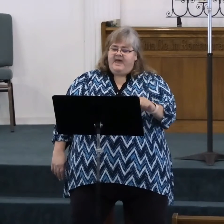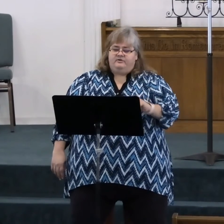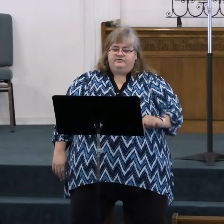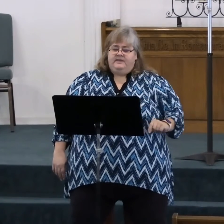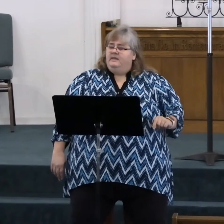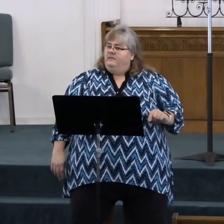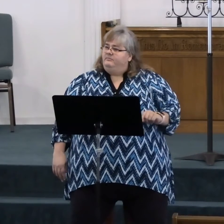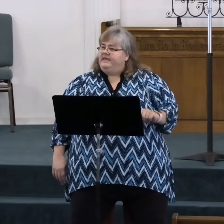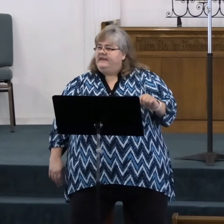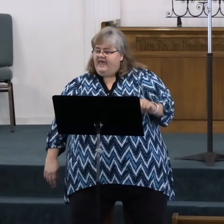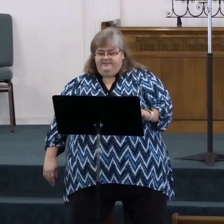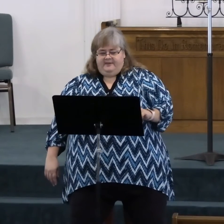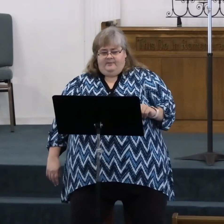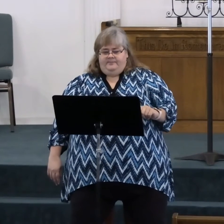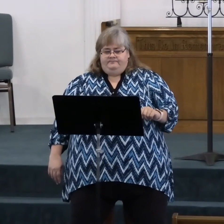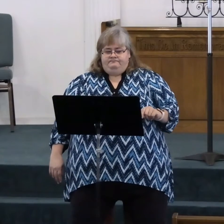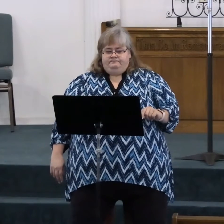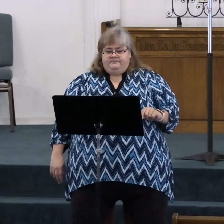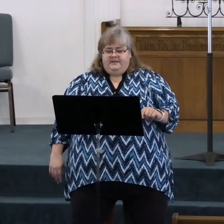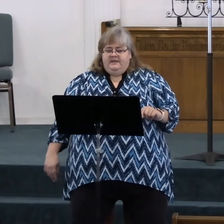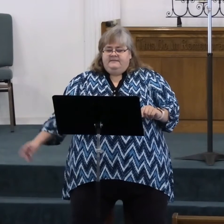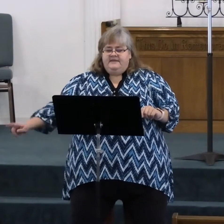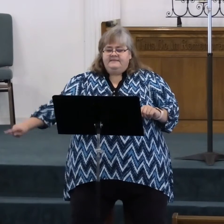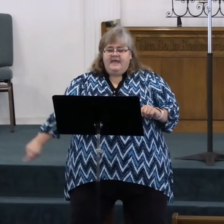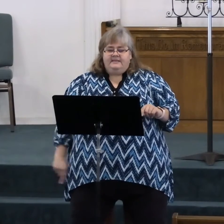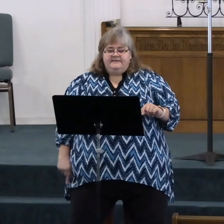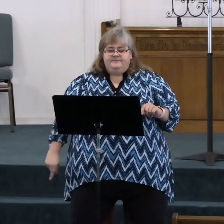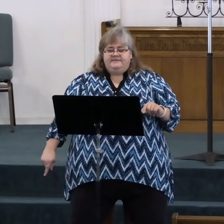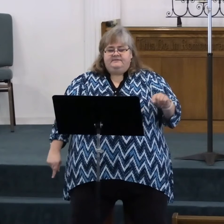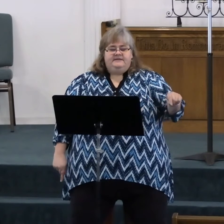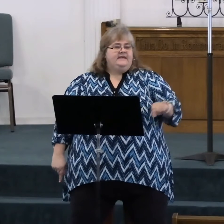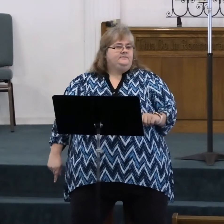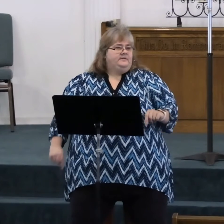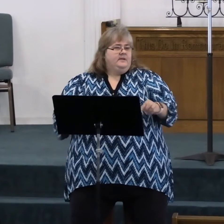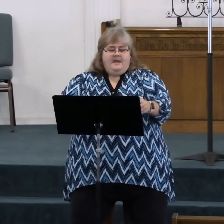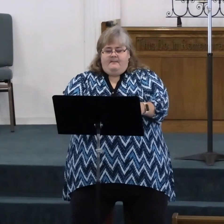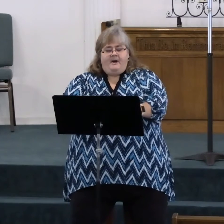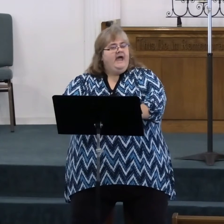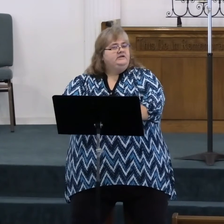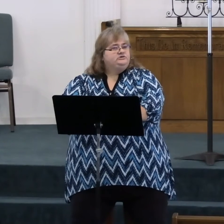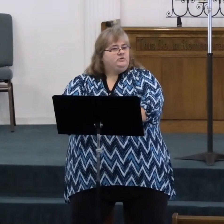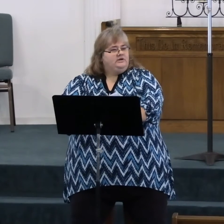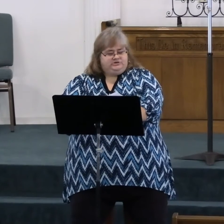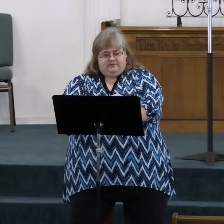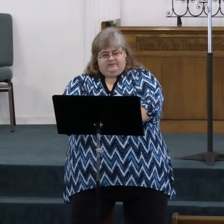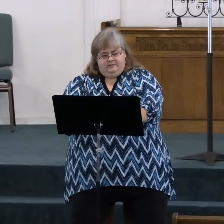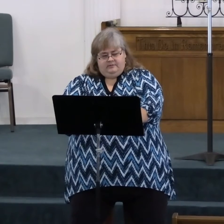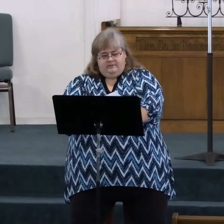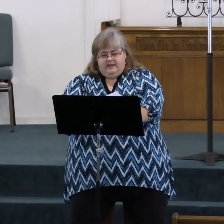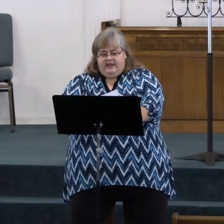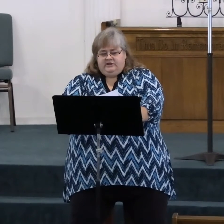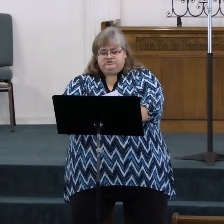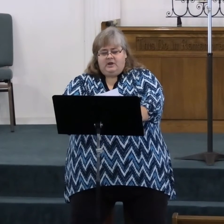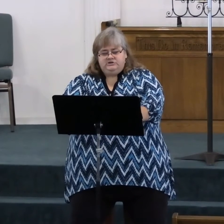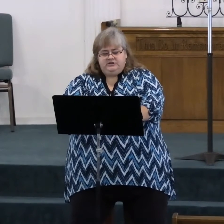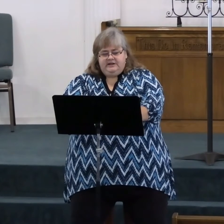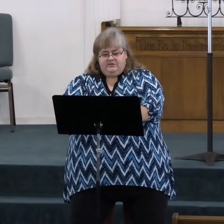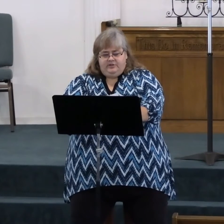matters, being ethical. Then that leads me to the next one, by instruction. Instruction